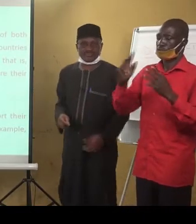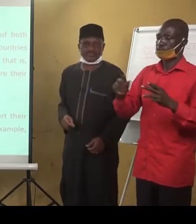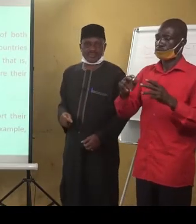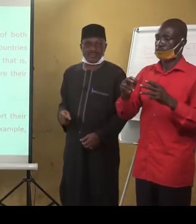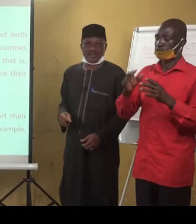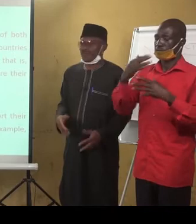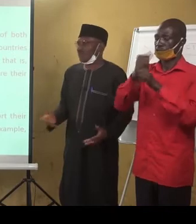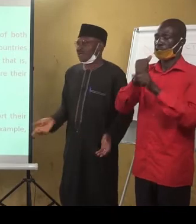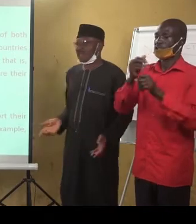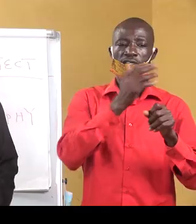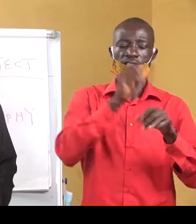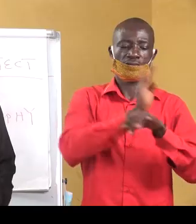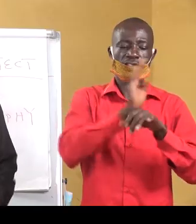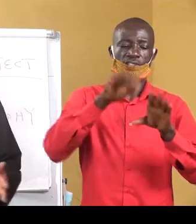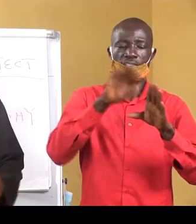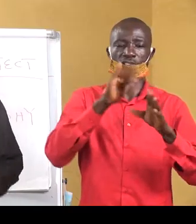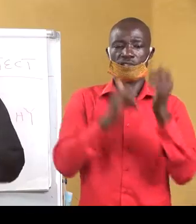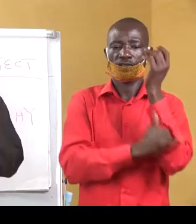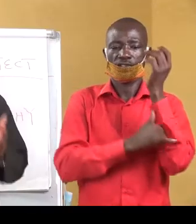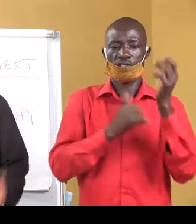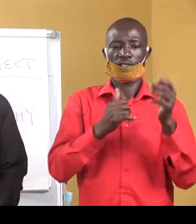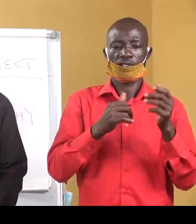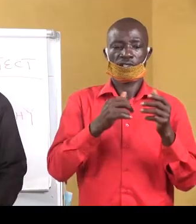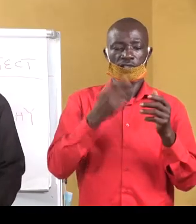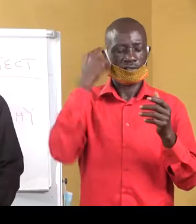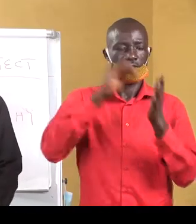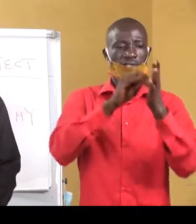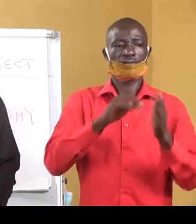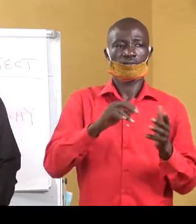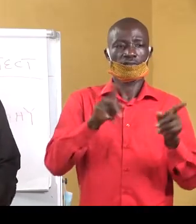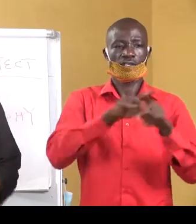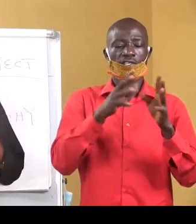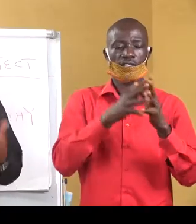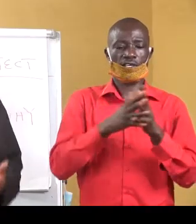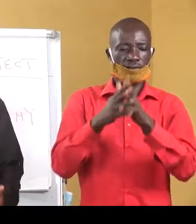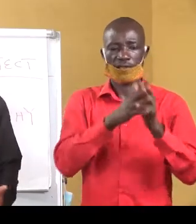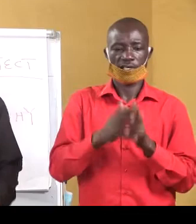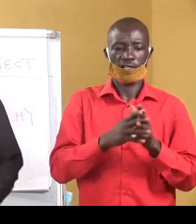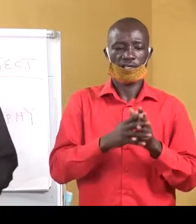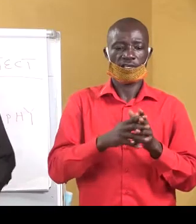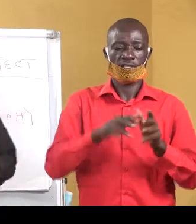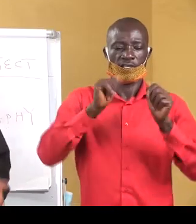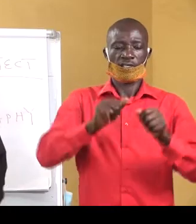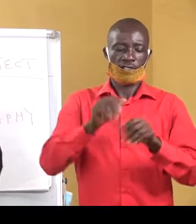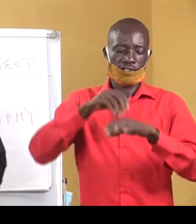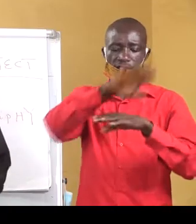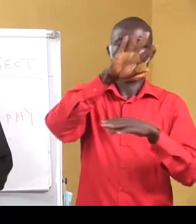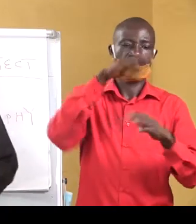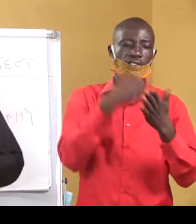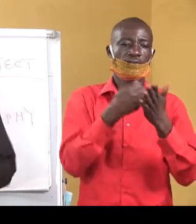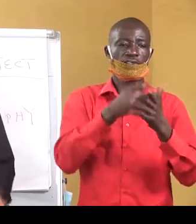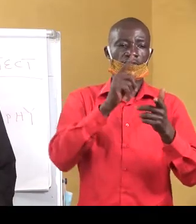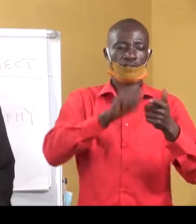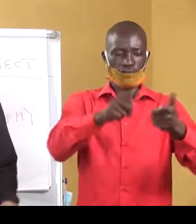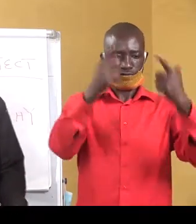country. For example, country like USA can import her money, capital, to come